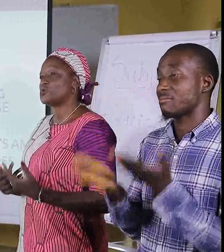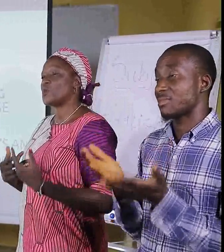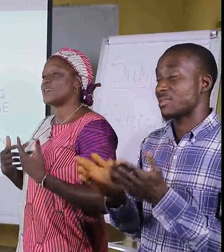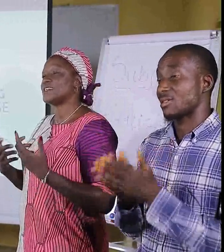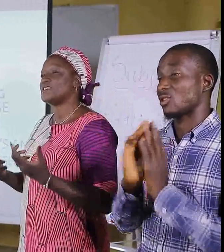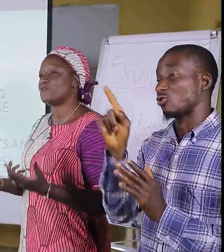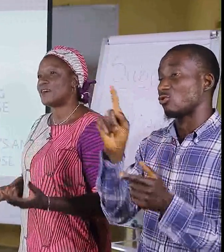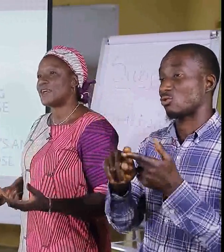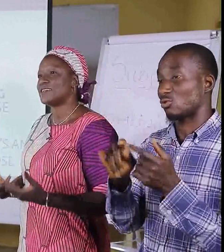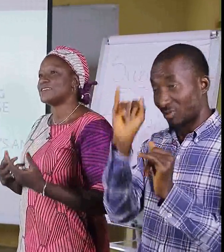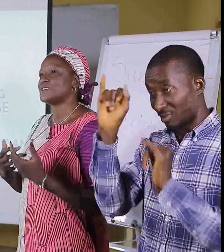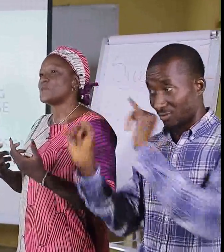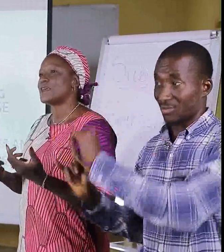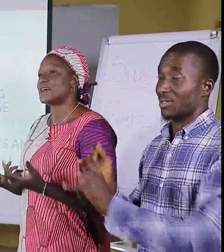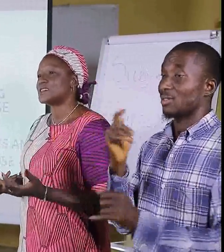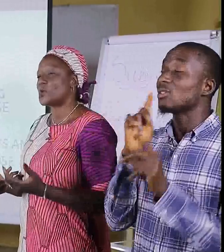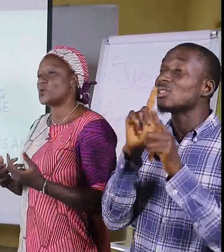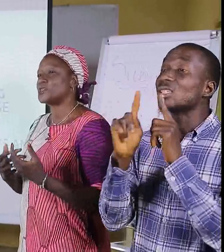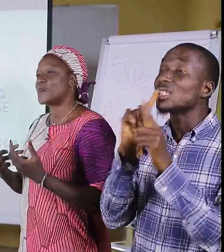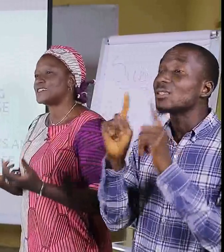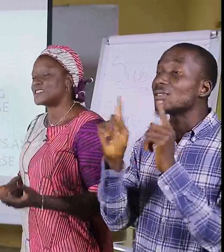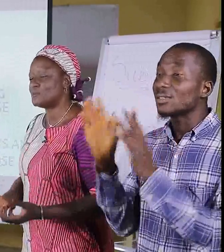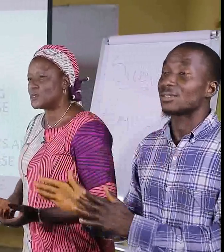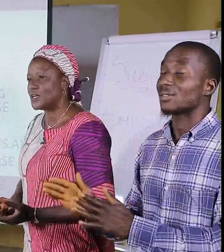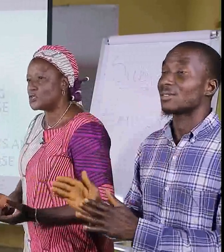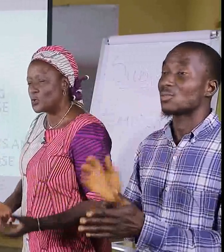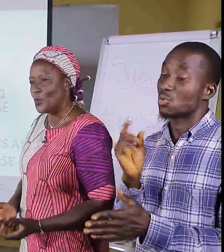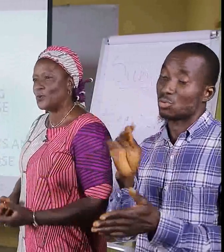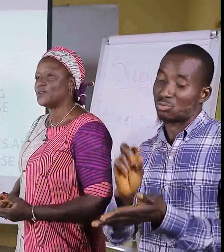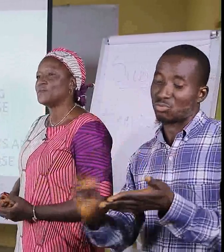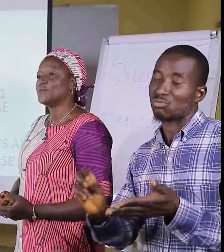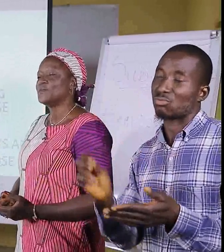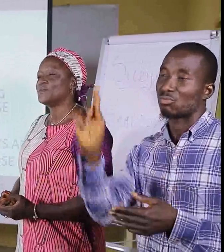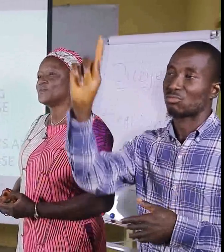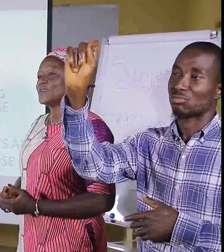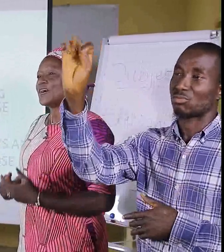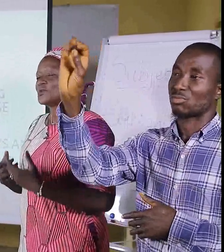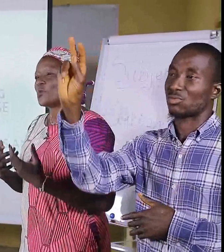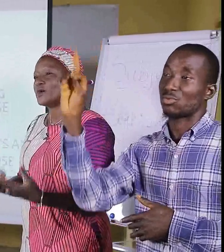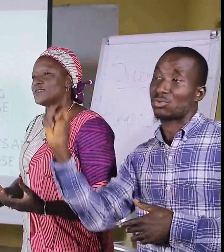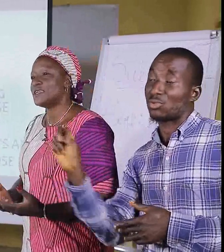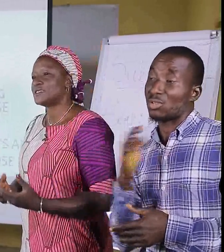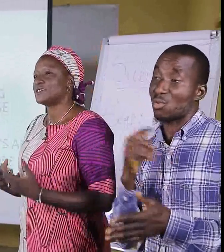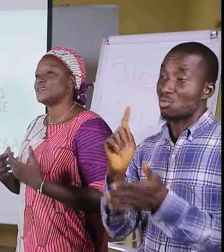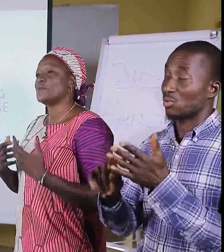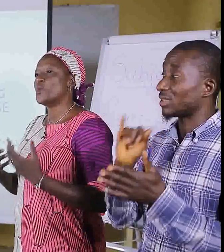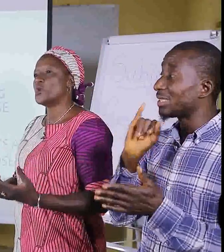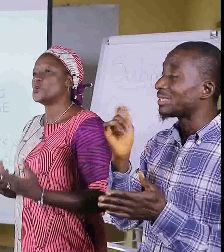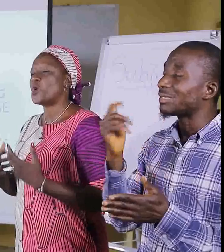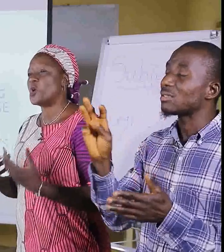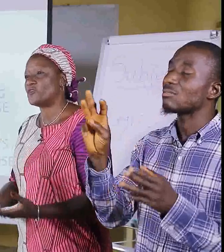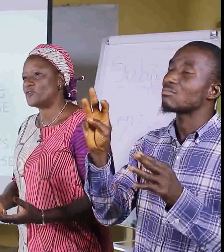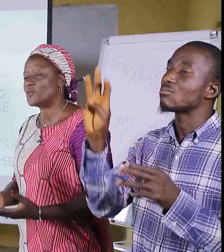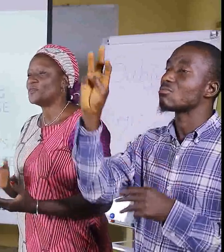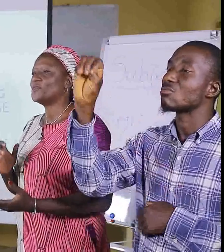ask you to identify the speaker's or the writer's tone and what is the